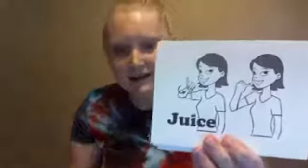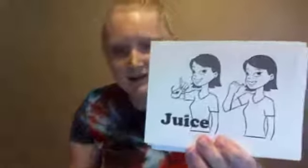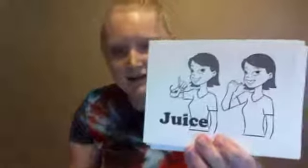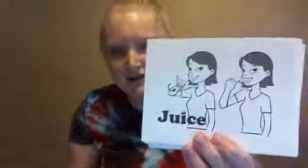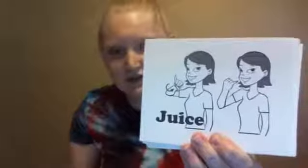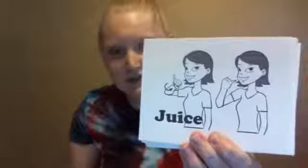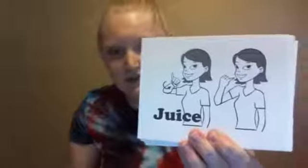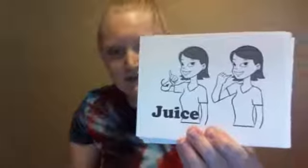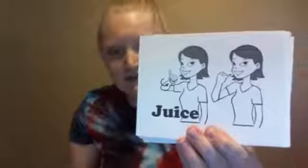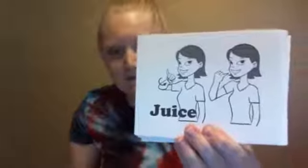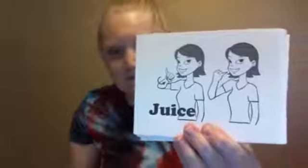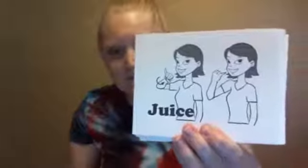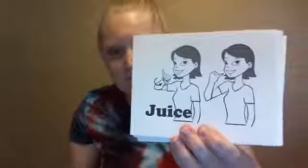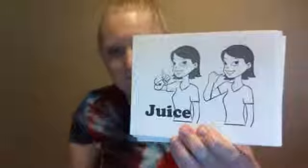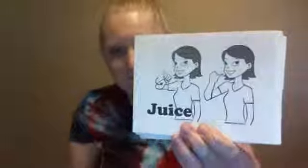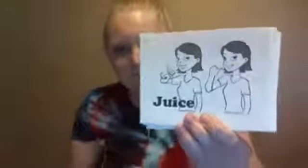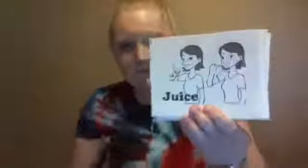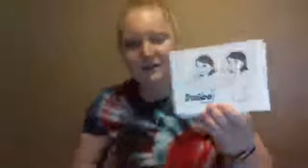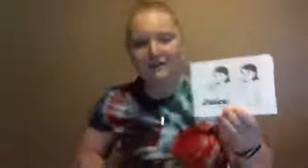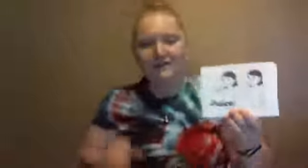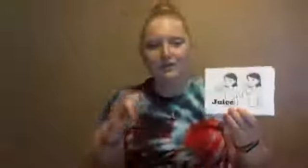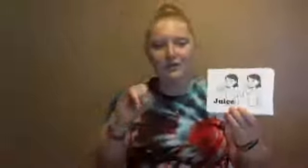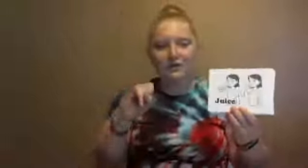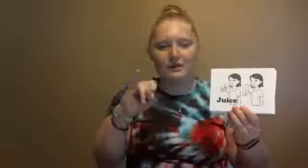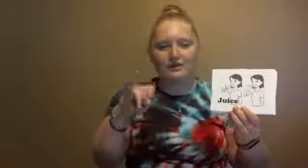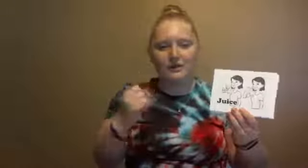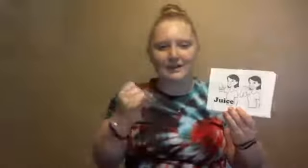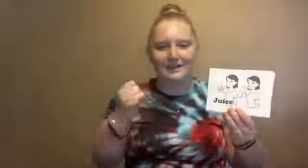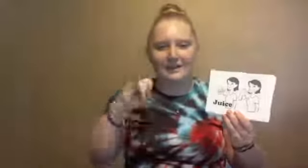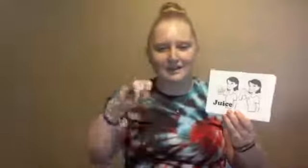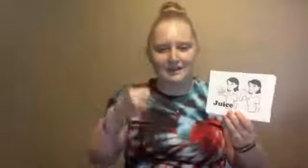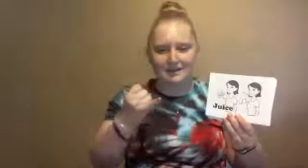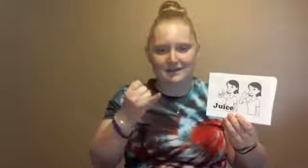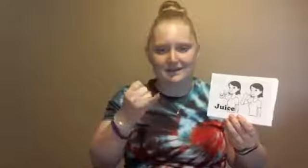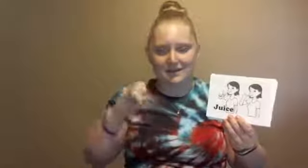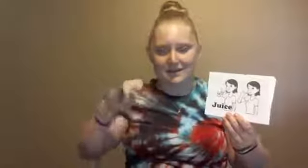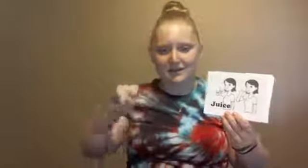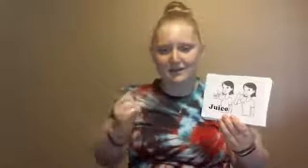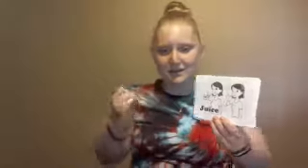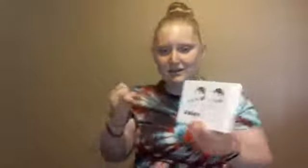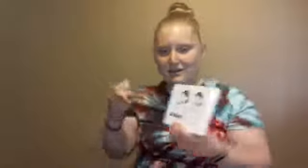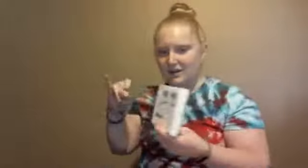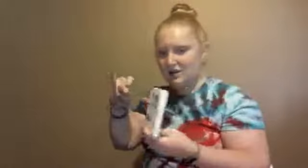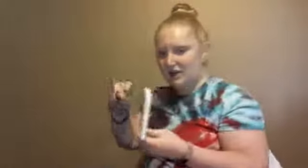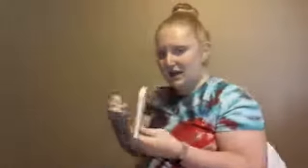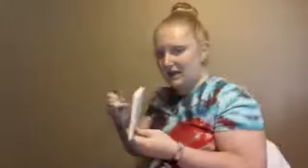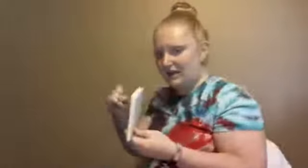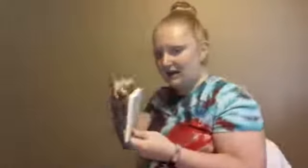is juice. So juice is just like this. It's just a J in the